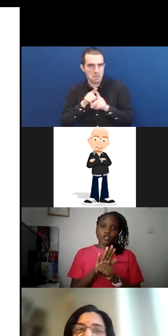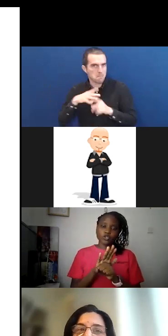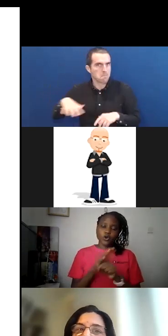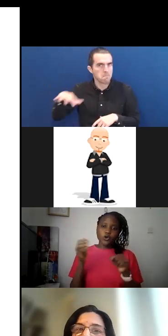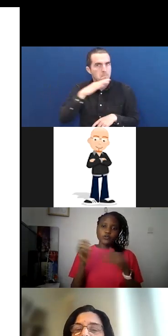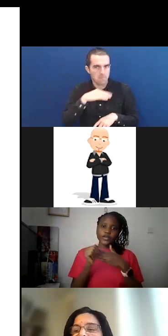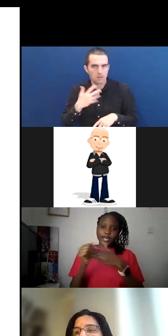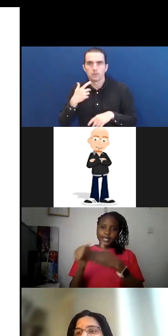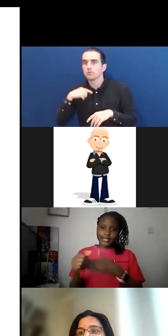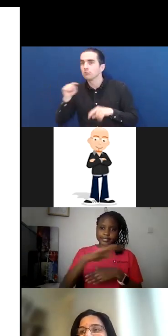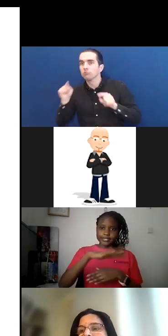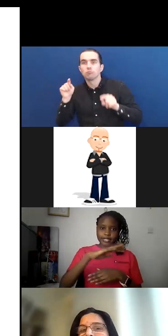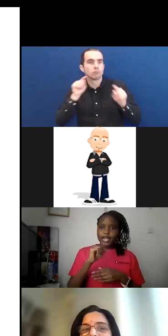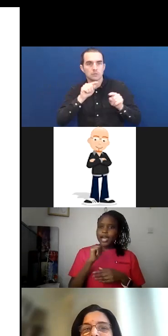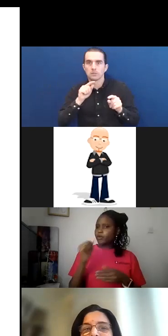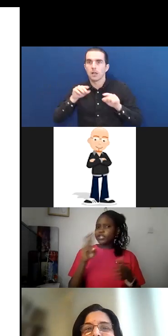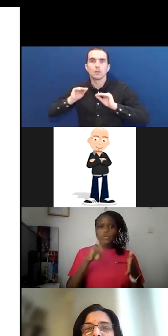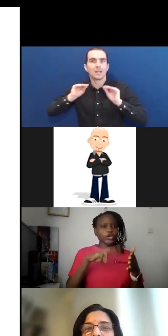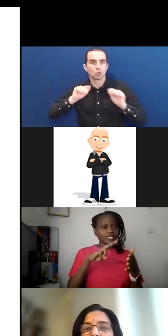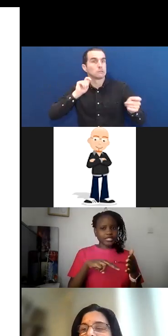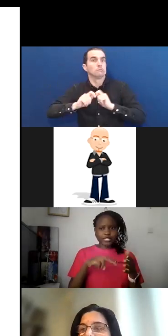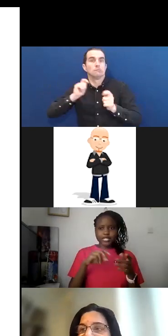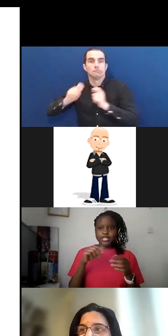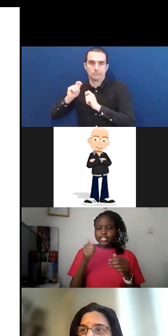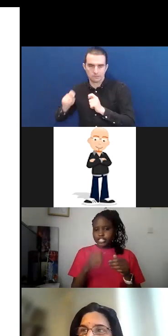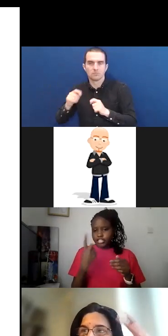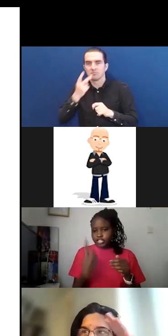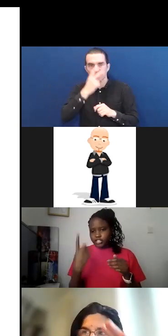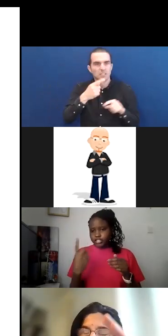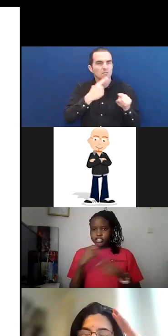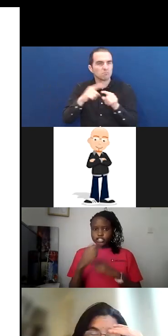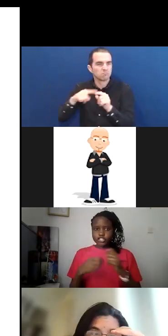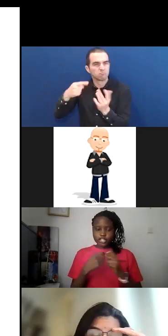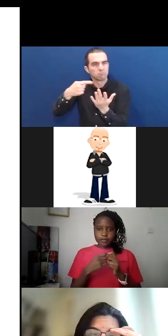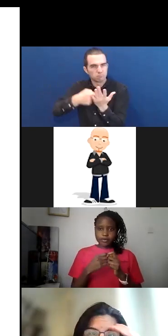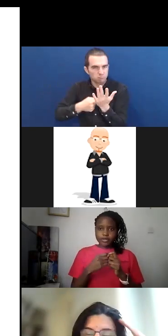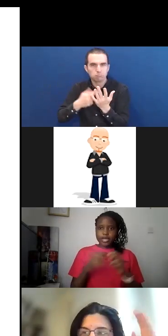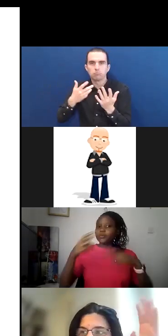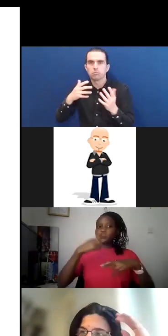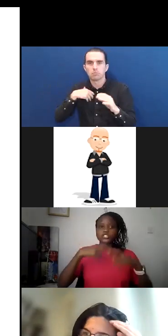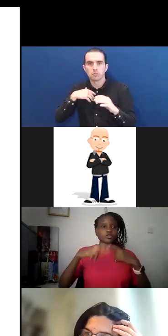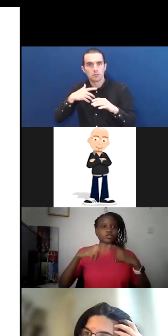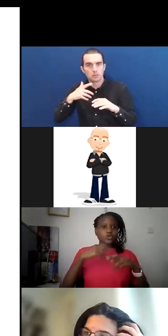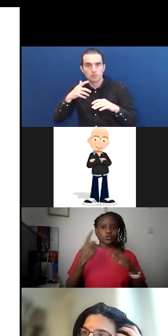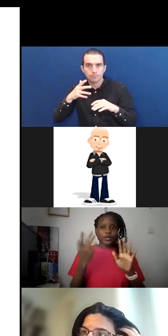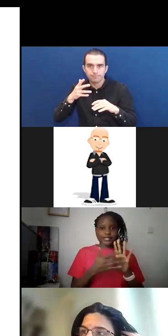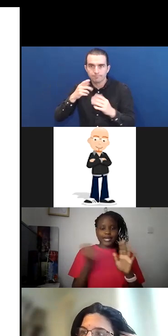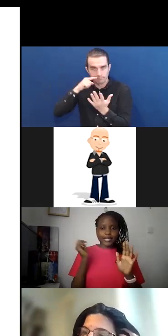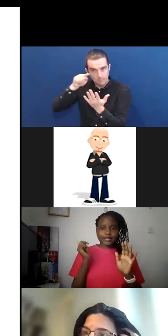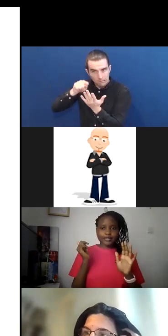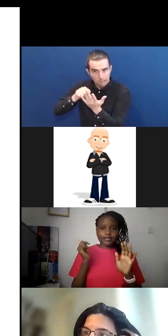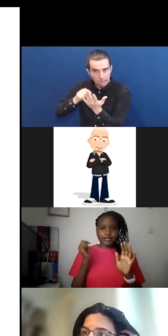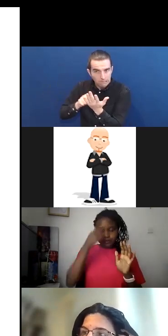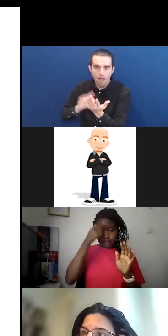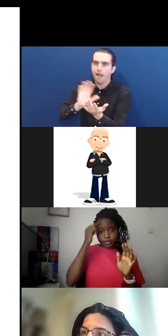area. I'm not going to read through every single type of guideline, but I will just go through this one slide because it is actually really